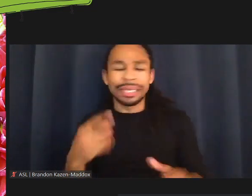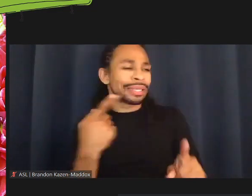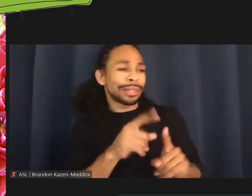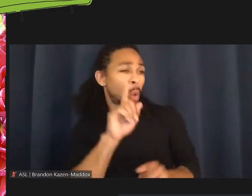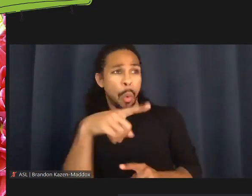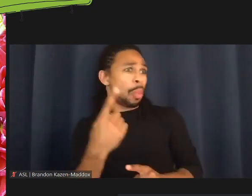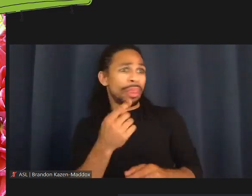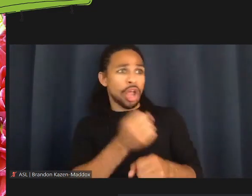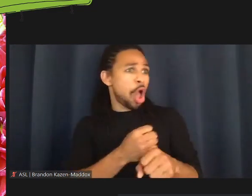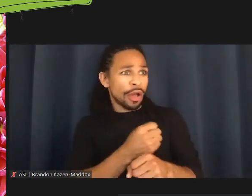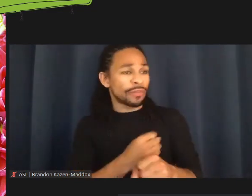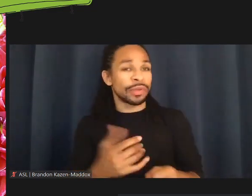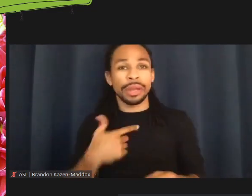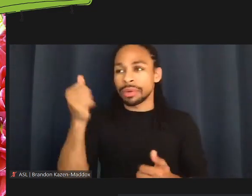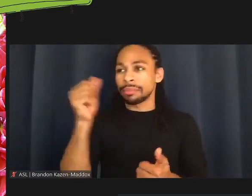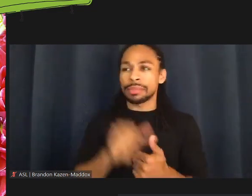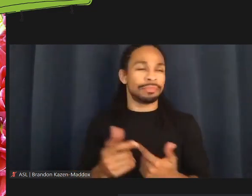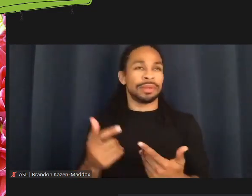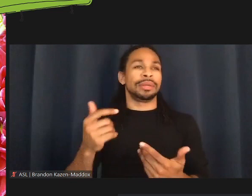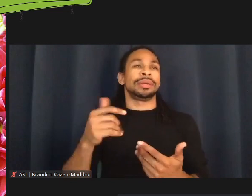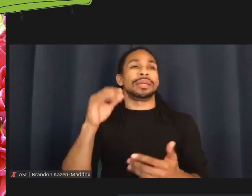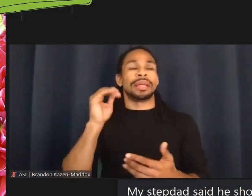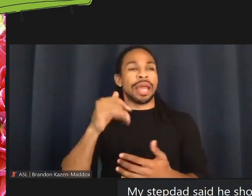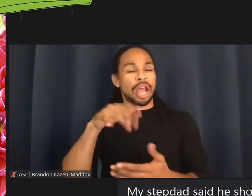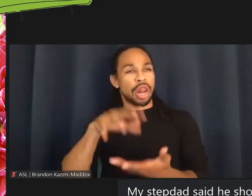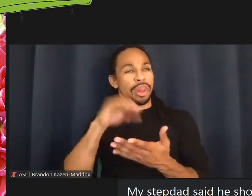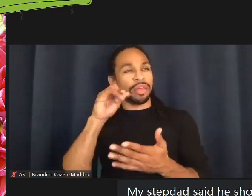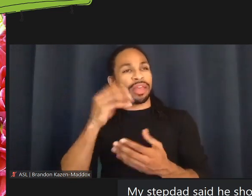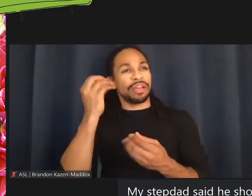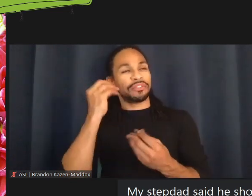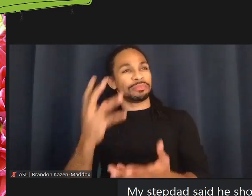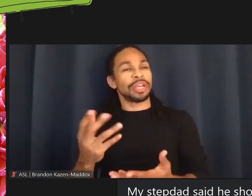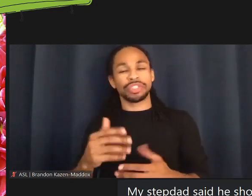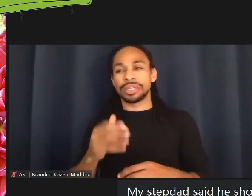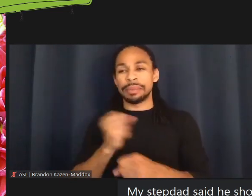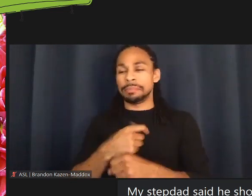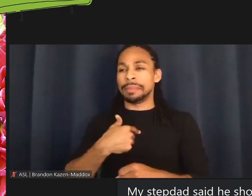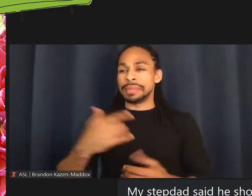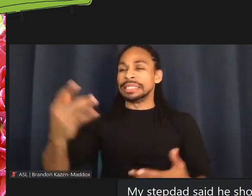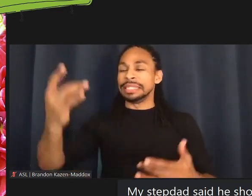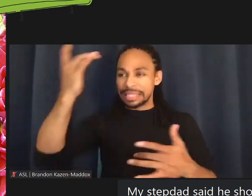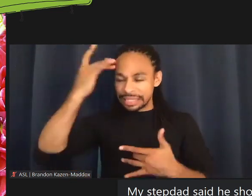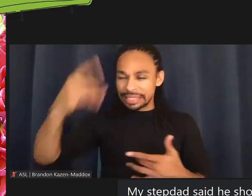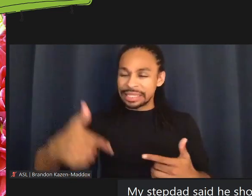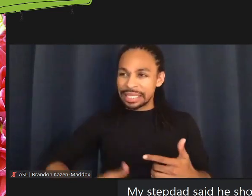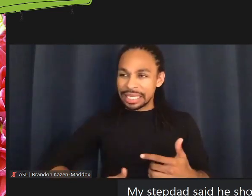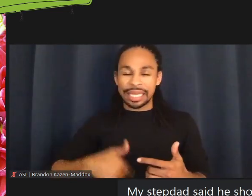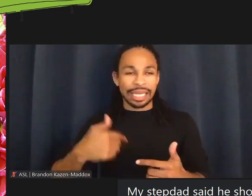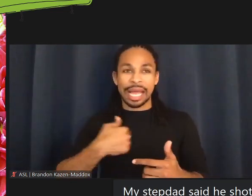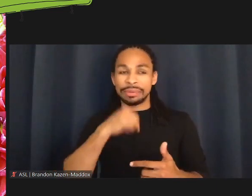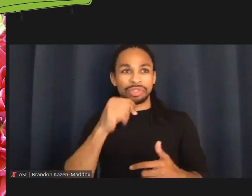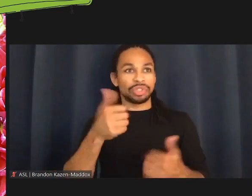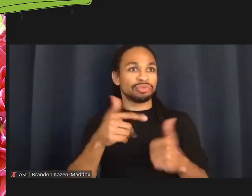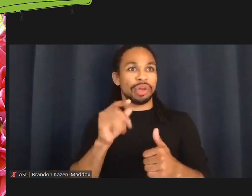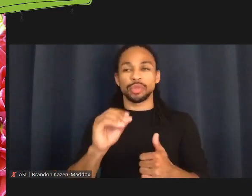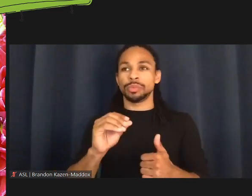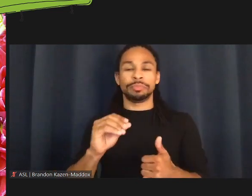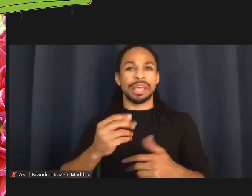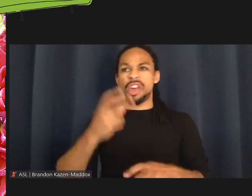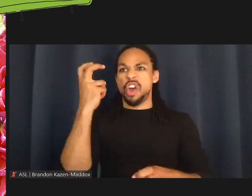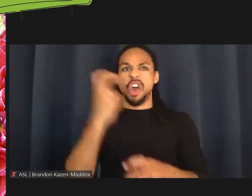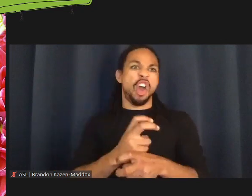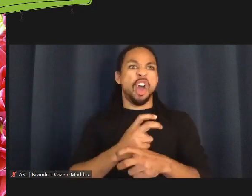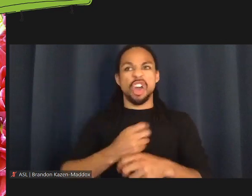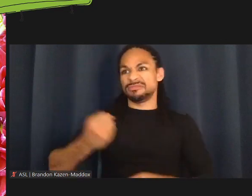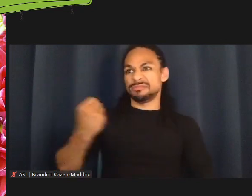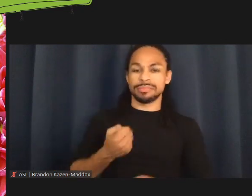a stranger brought me when my father died, the sort of nourishment that made me sick despite itself. I wasn't trying to be callous. I just know we pain our